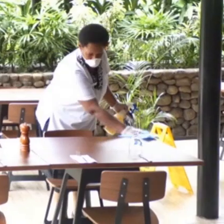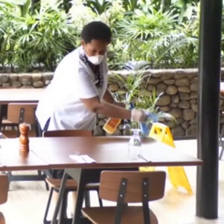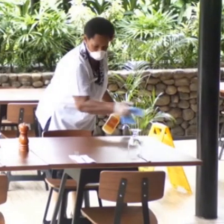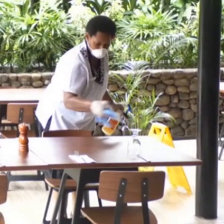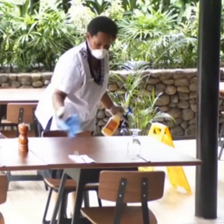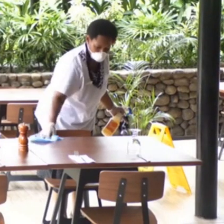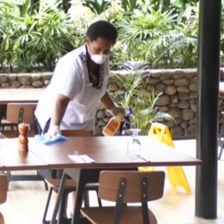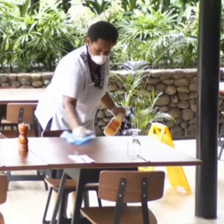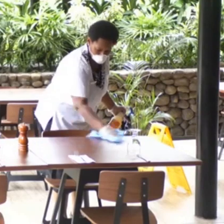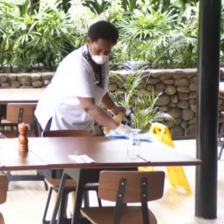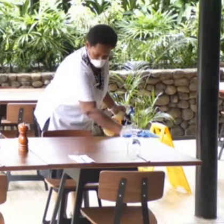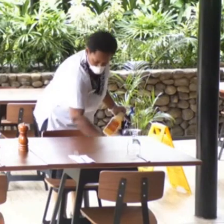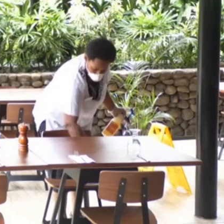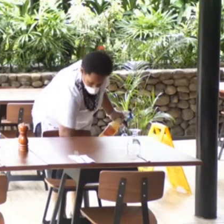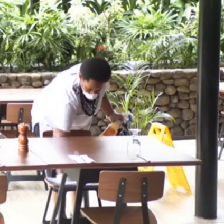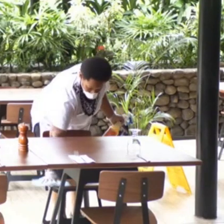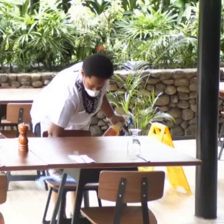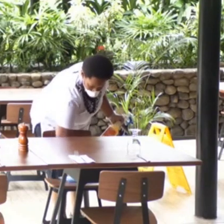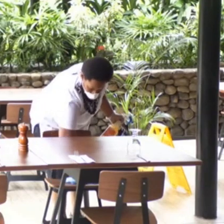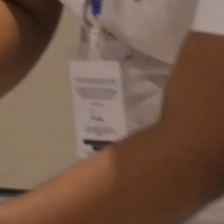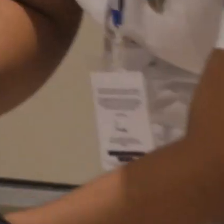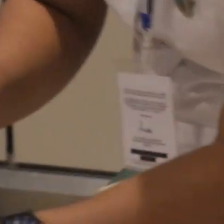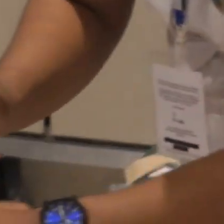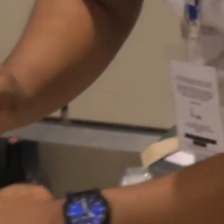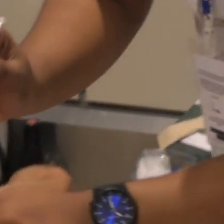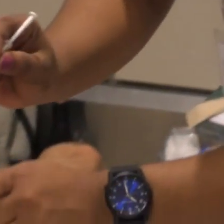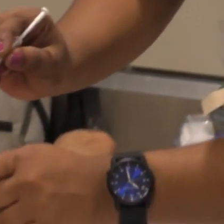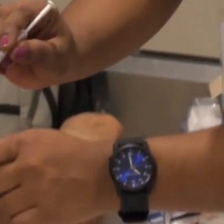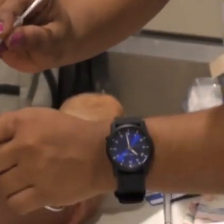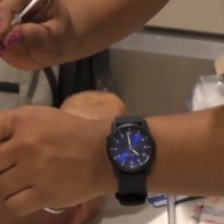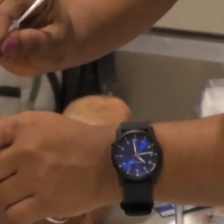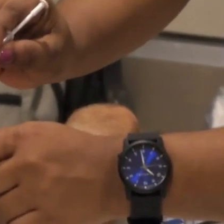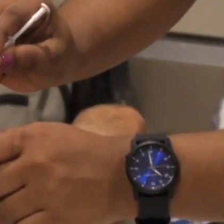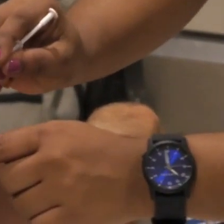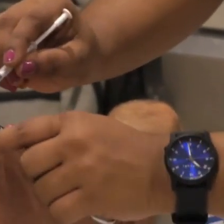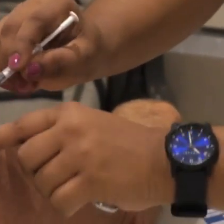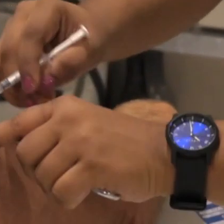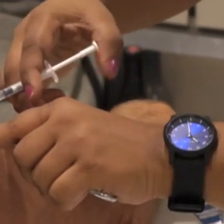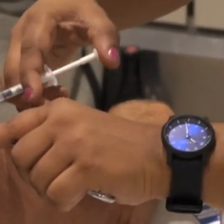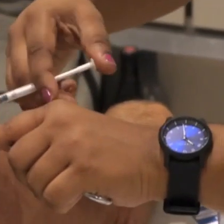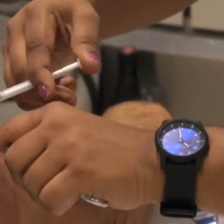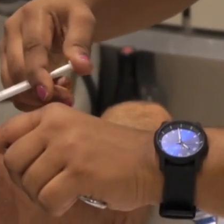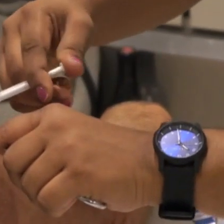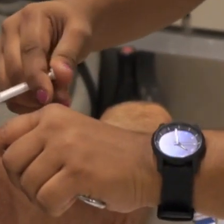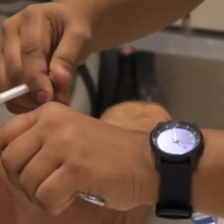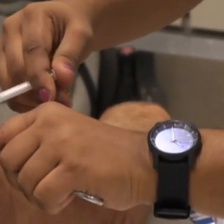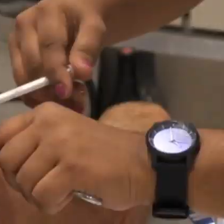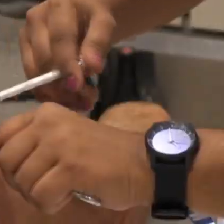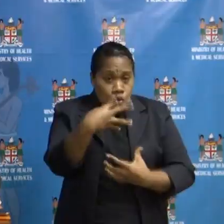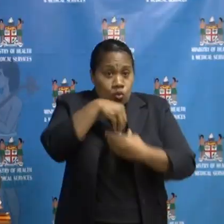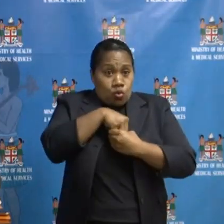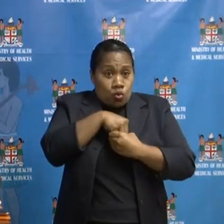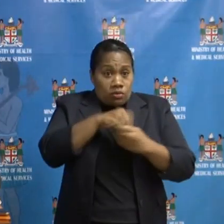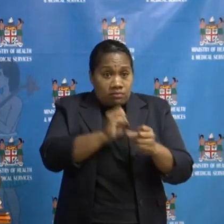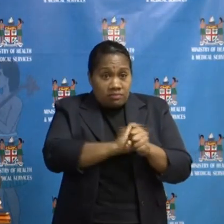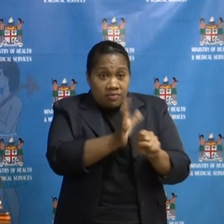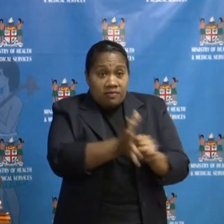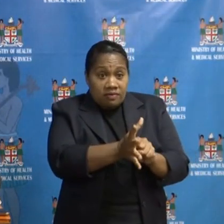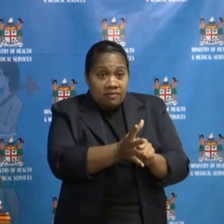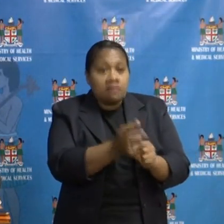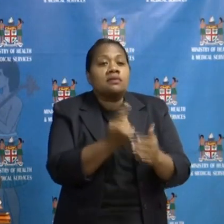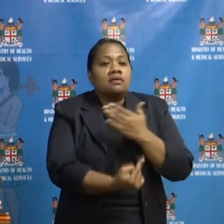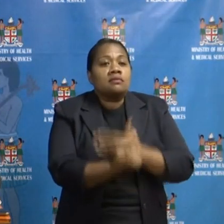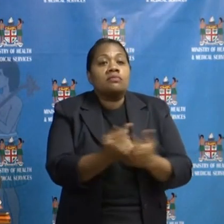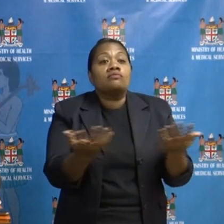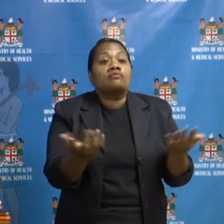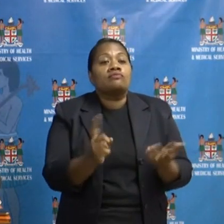first case, the soldier, remains in quarantine. The soldier who tested positive over the weekend remains securely in